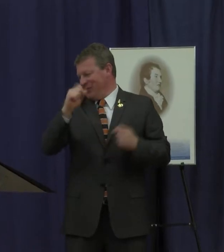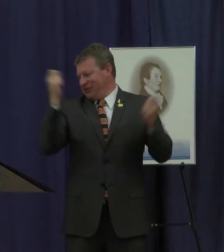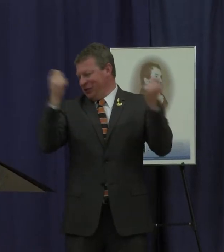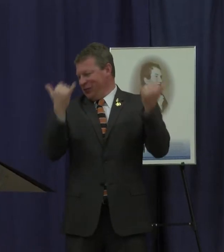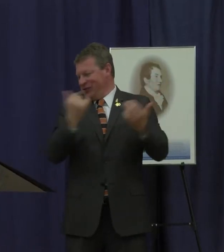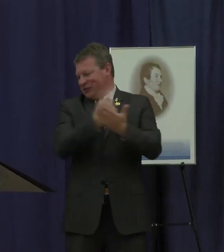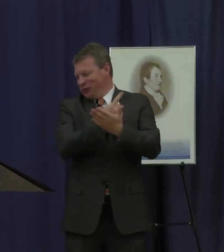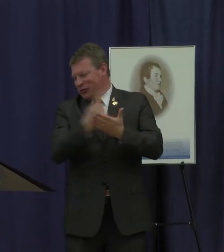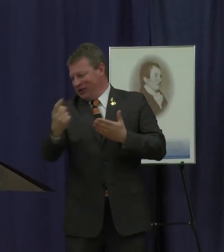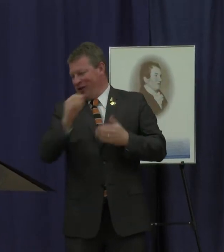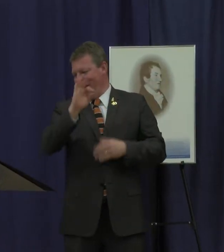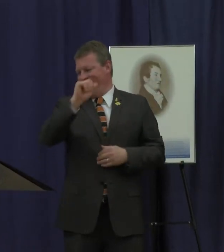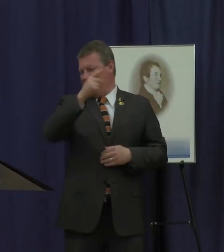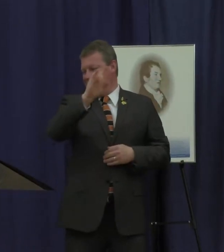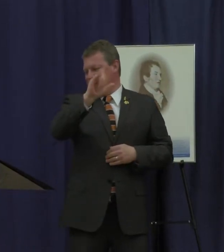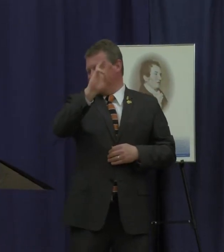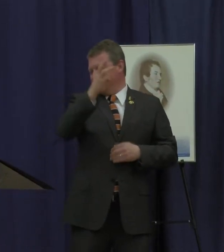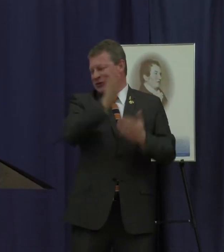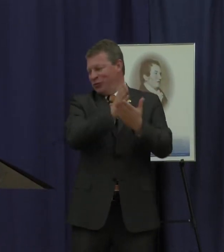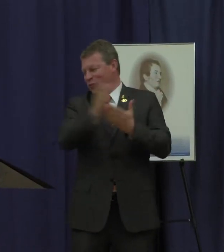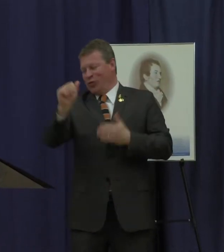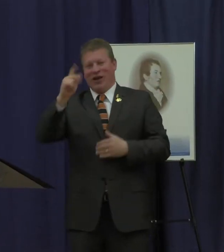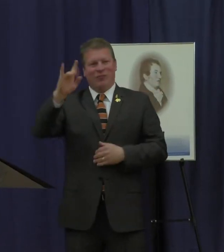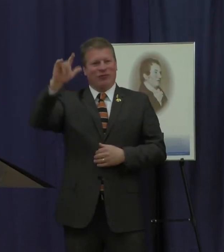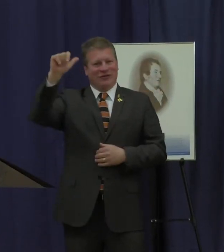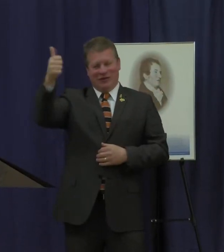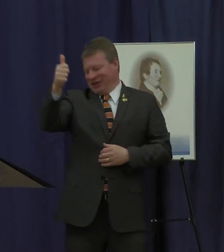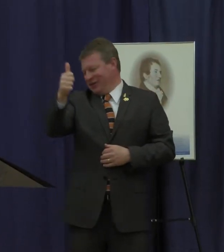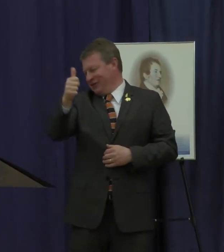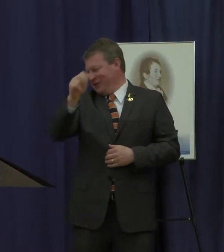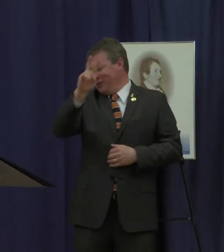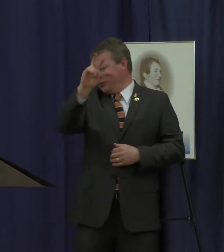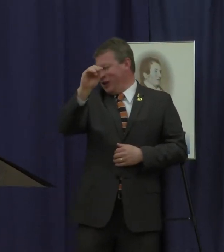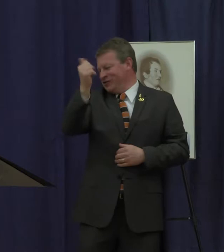establishment in special campus ceremonies this week, April 6th through April 10th,